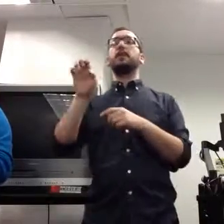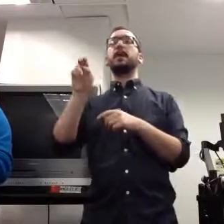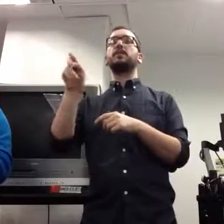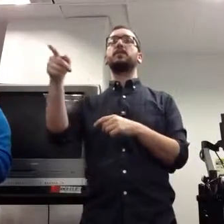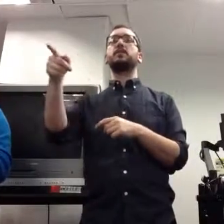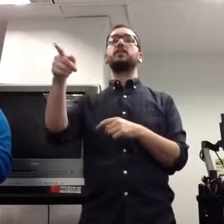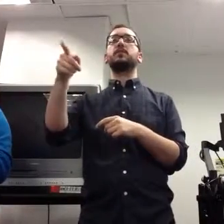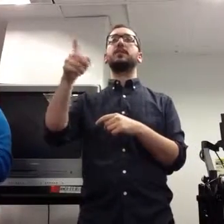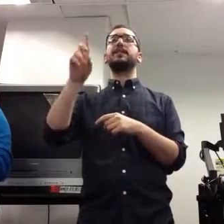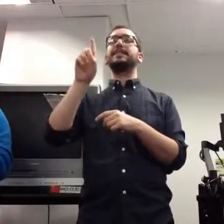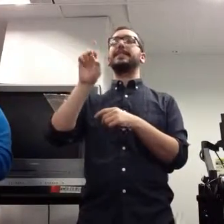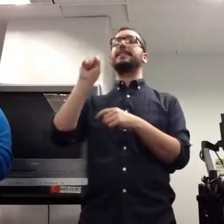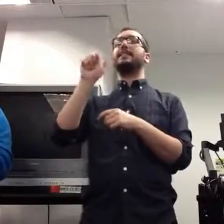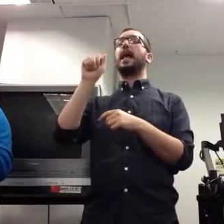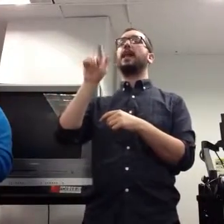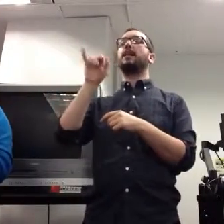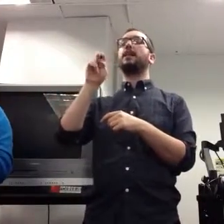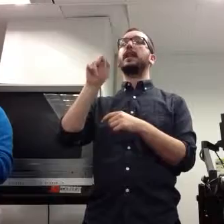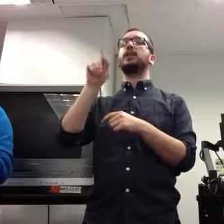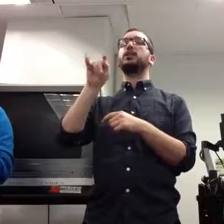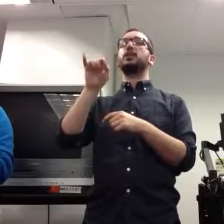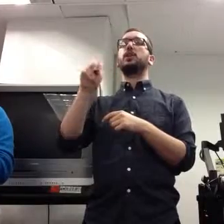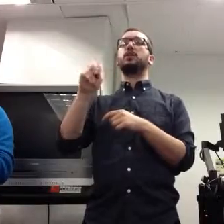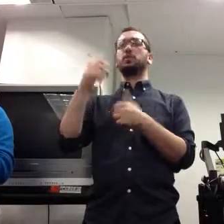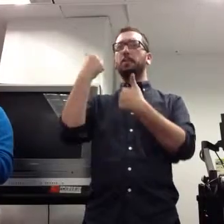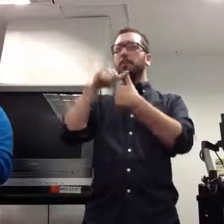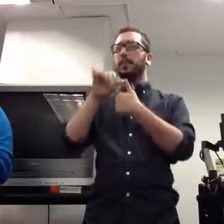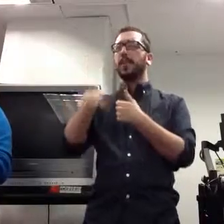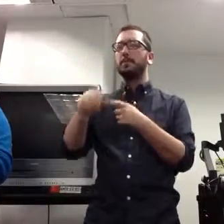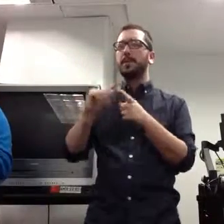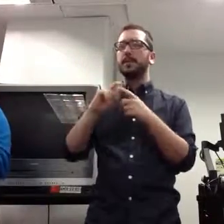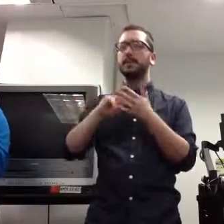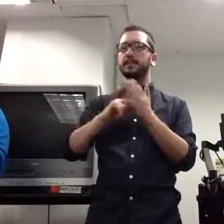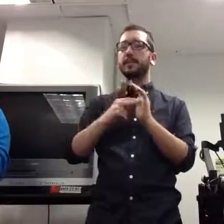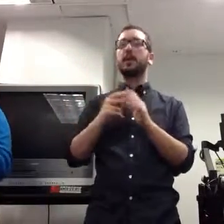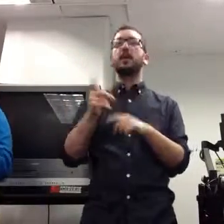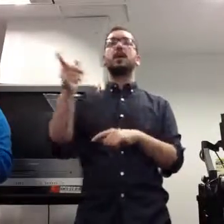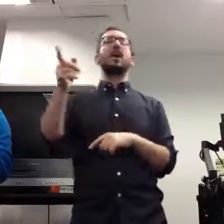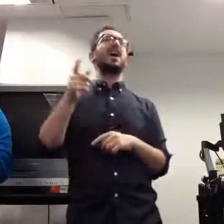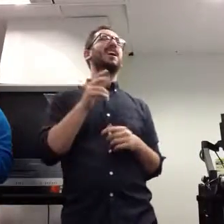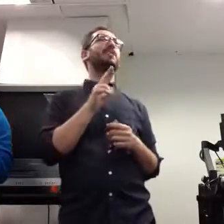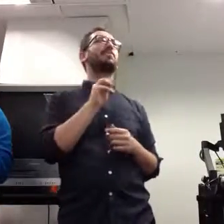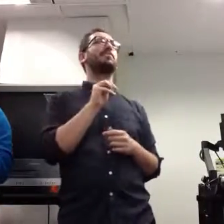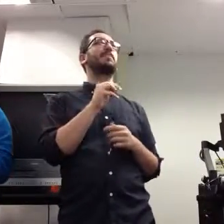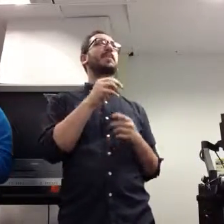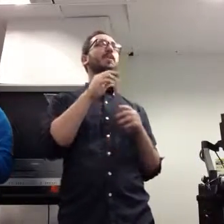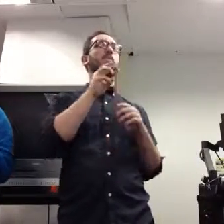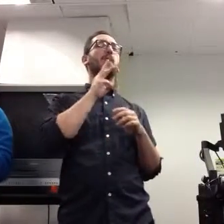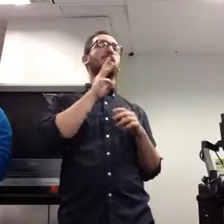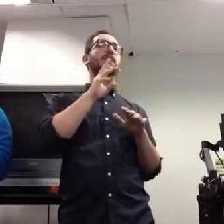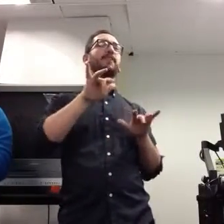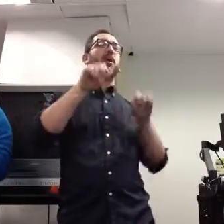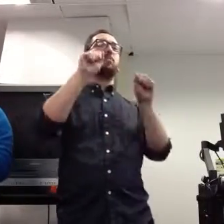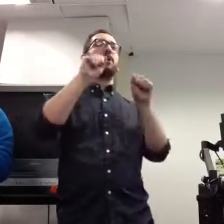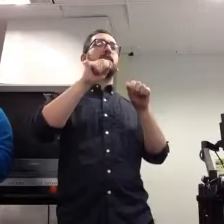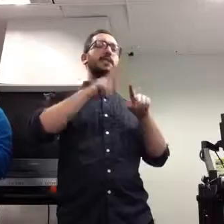Desalination. One method used evaporation. Remember what that was? The water evaporates and the salt stays. Okay.